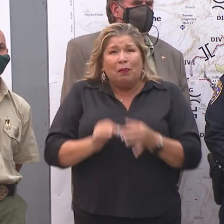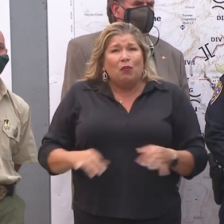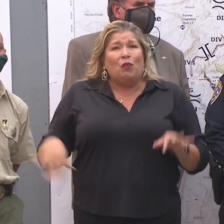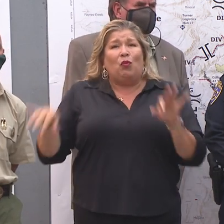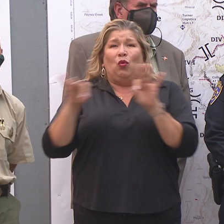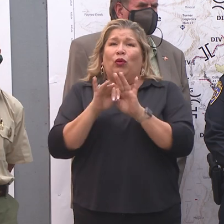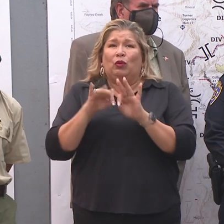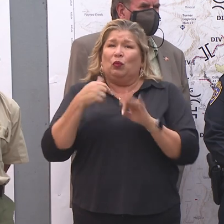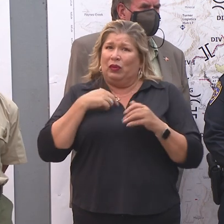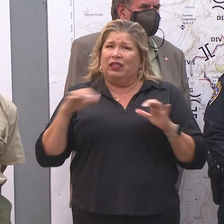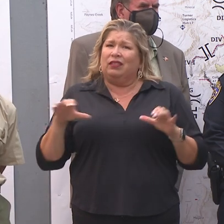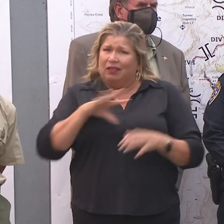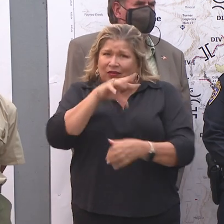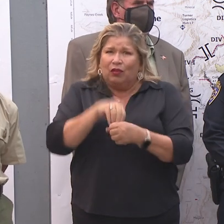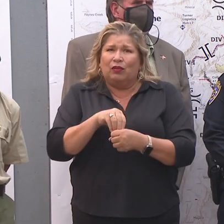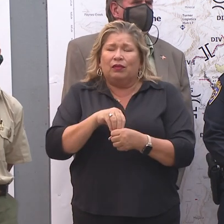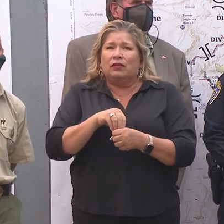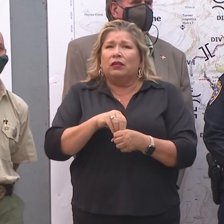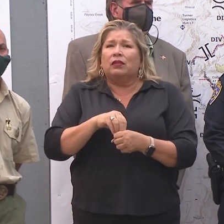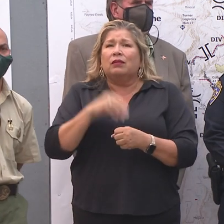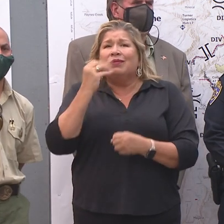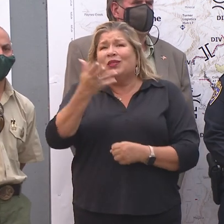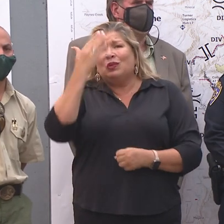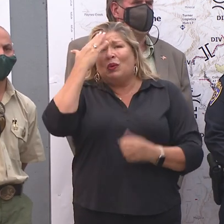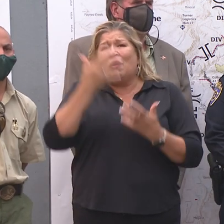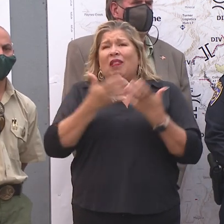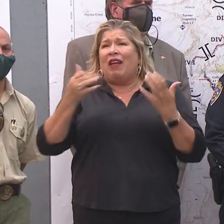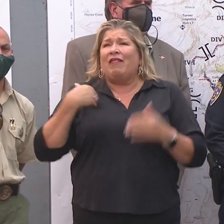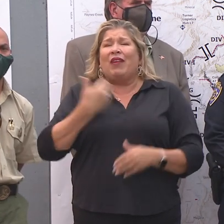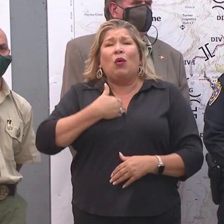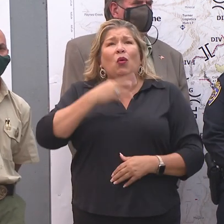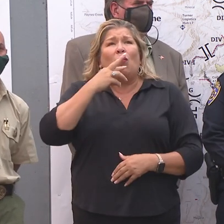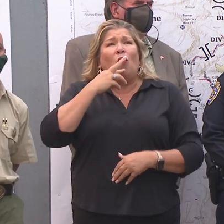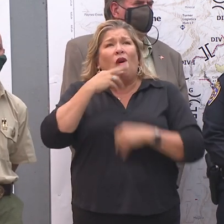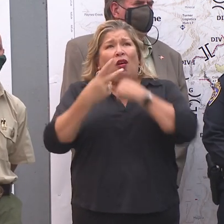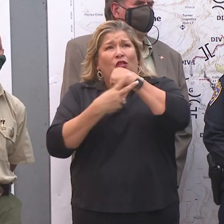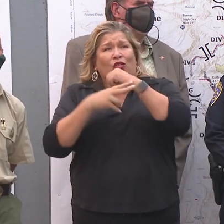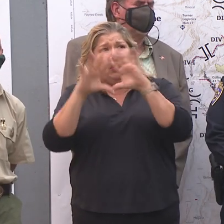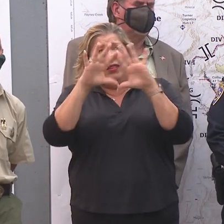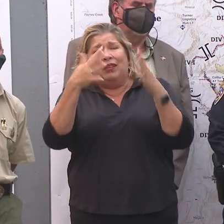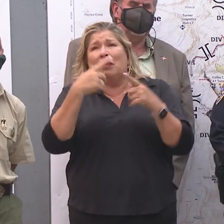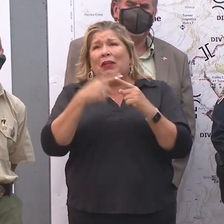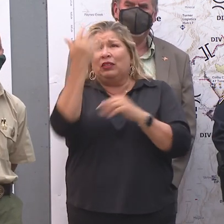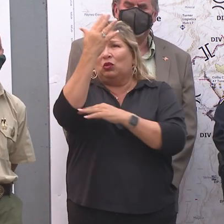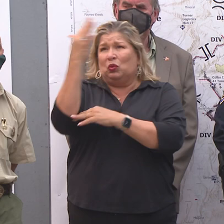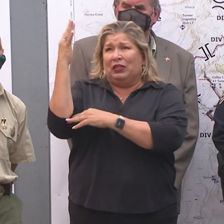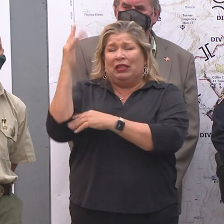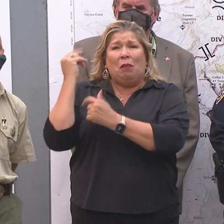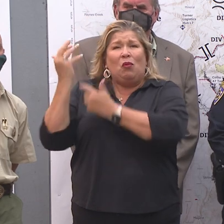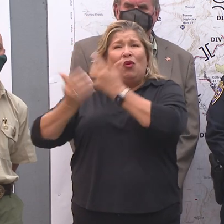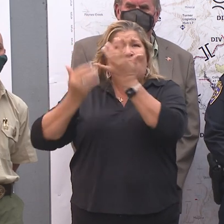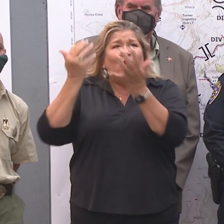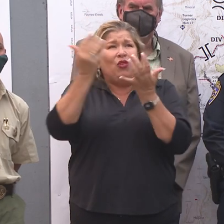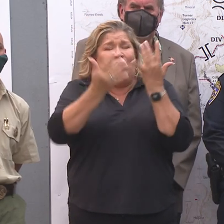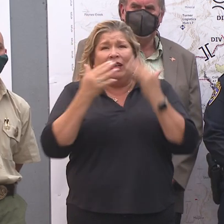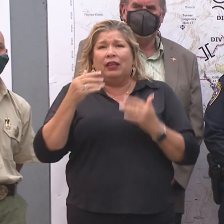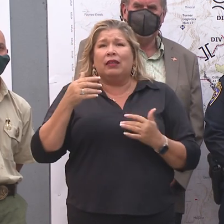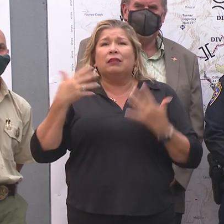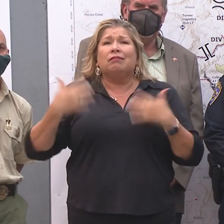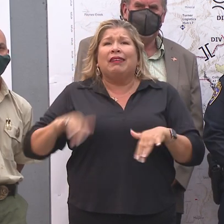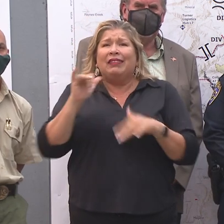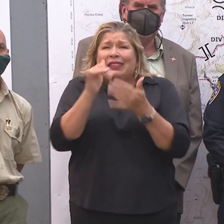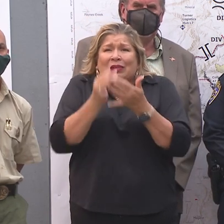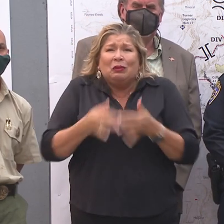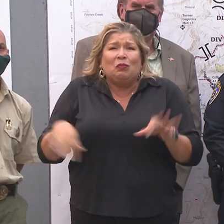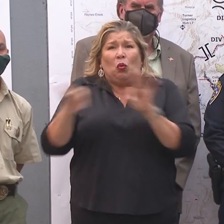is way too much of our watershed and timberlands that are burning. This is an economic base, particularly in this part of